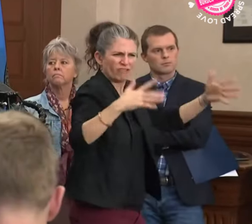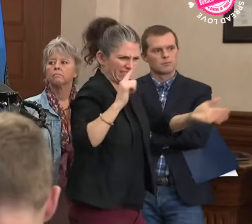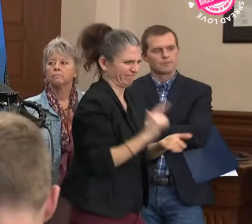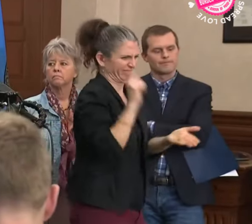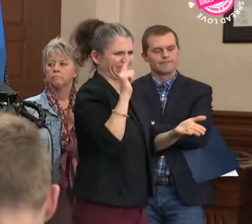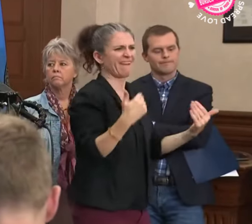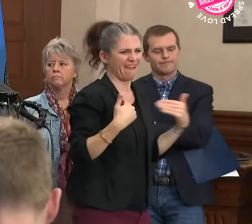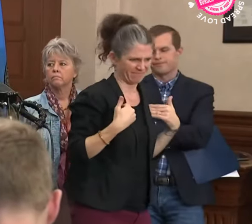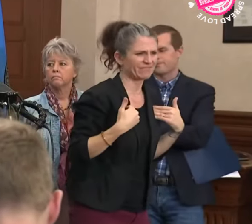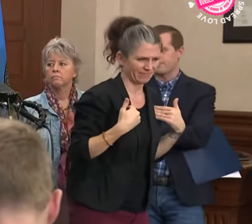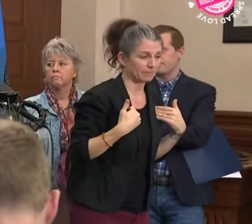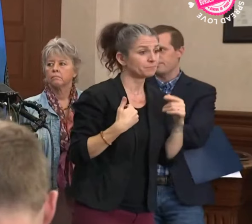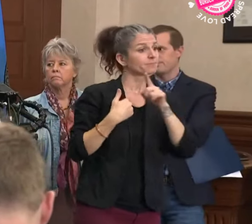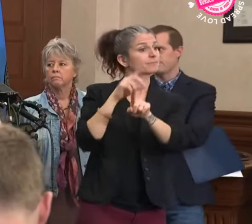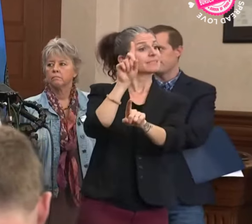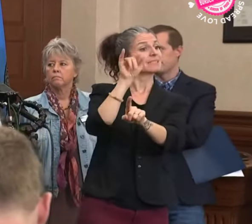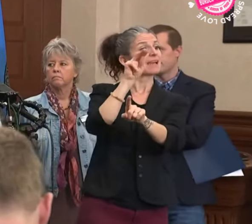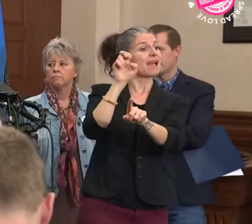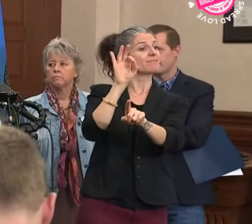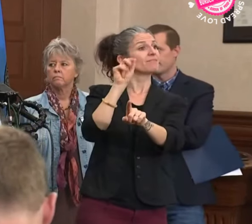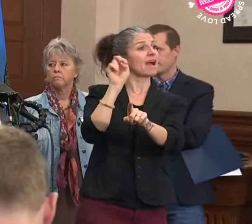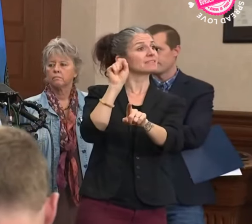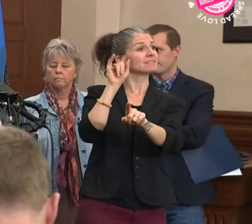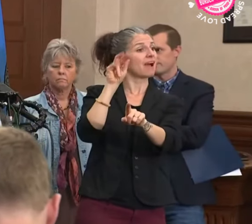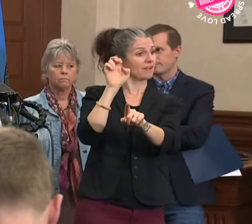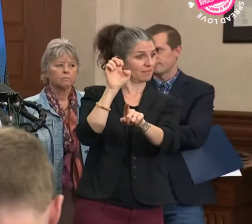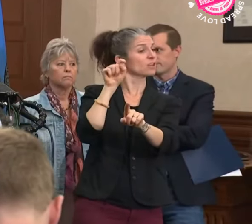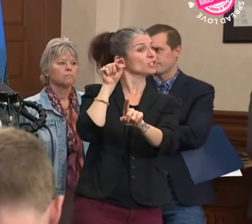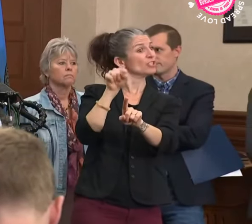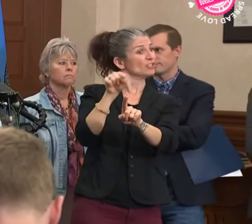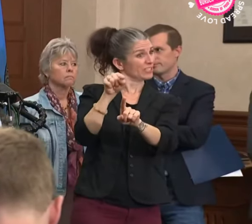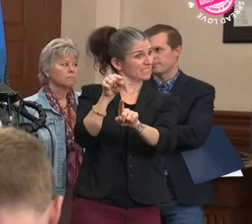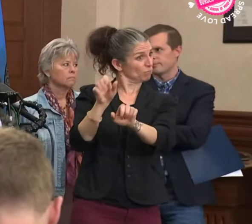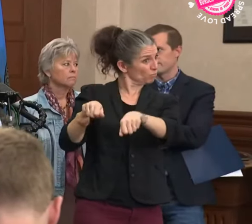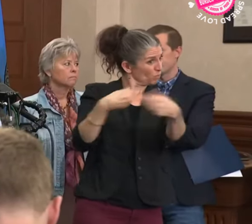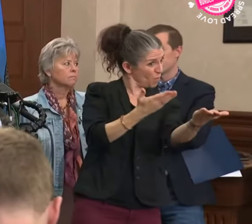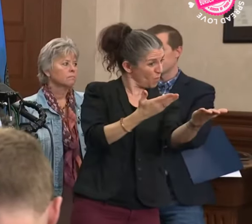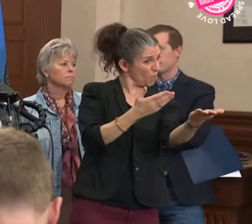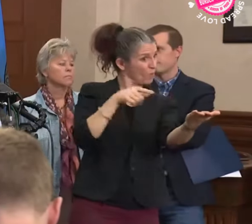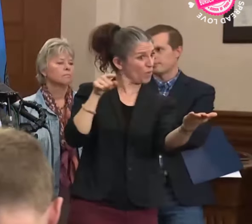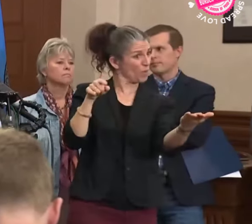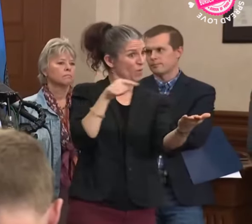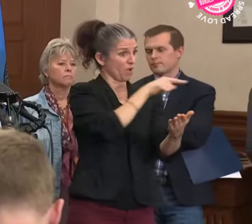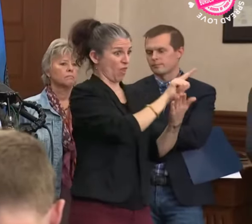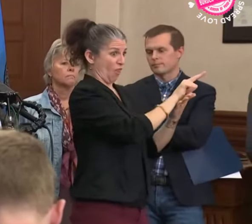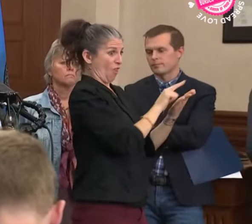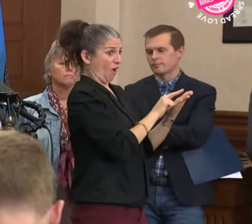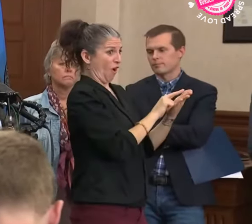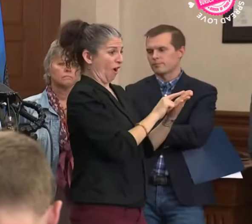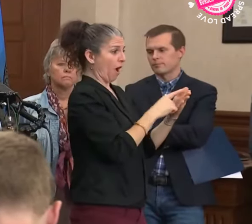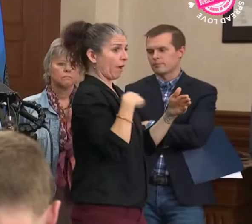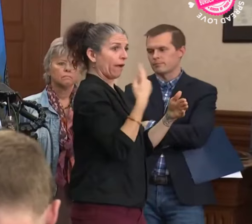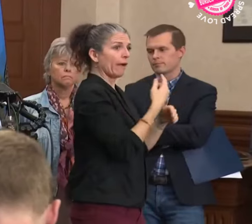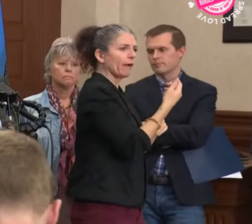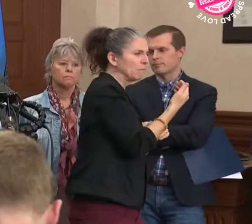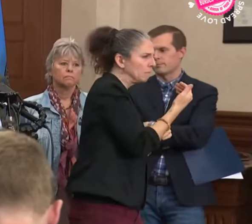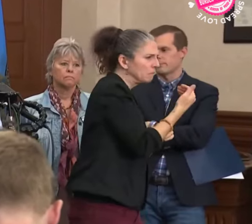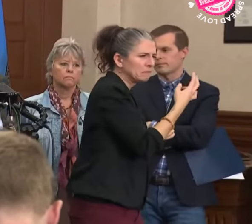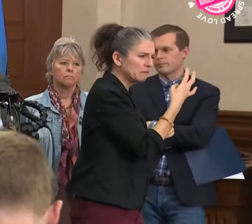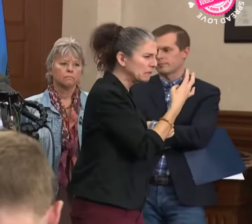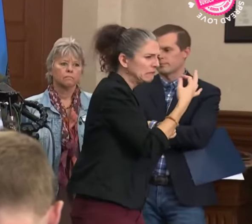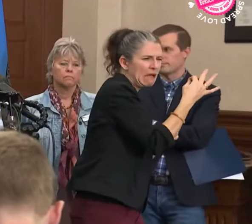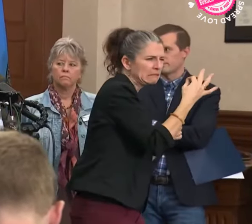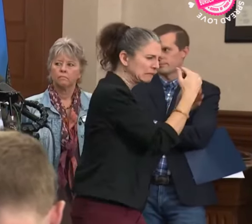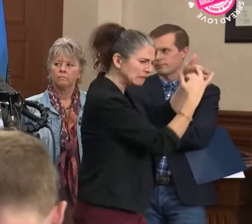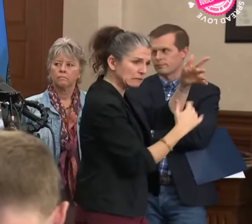Feinstein proposed an expansion that would have covered 157 weapons. And it was based